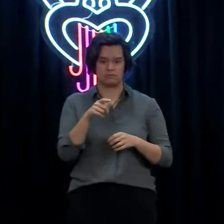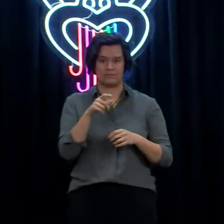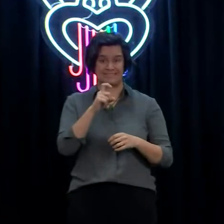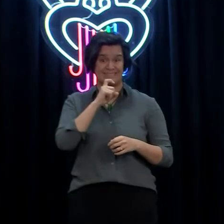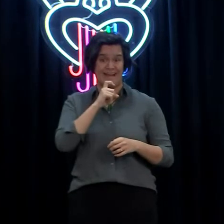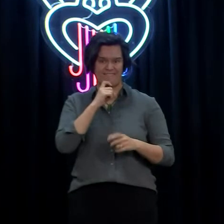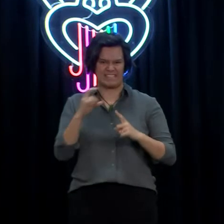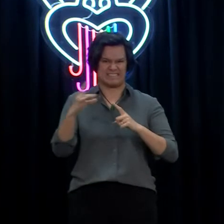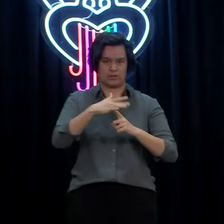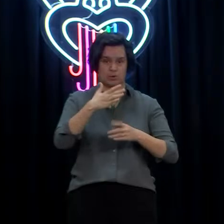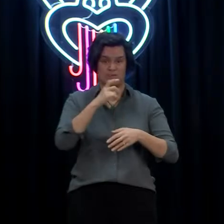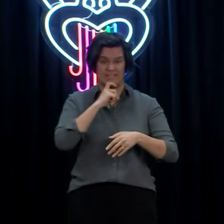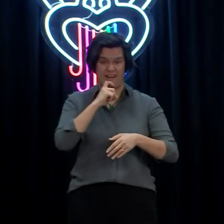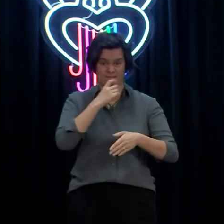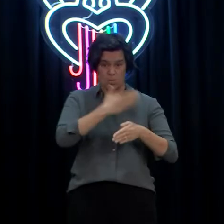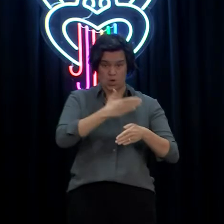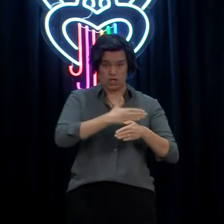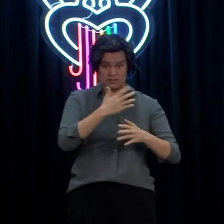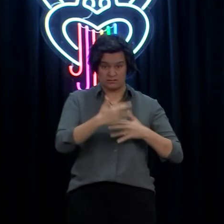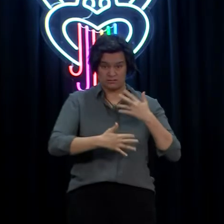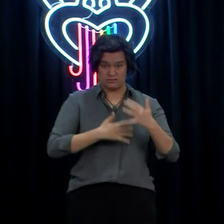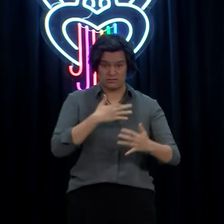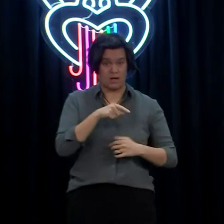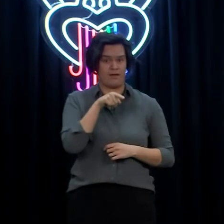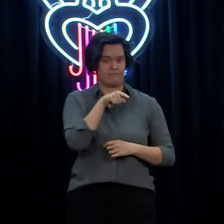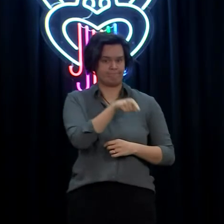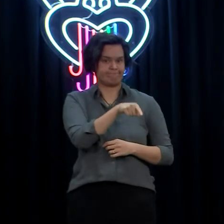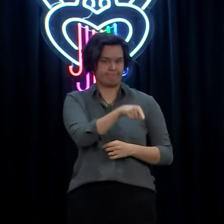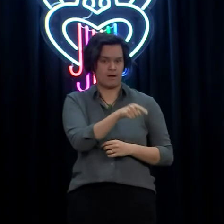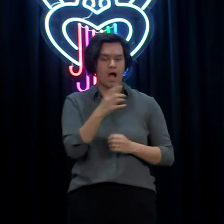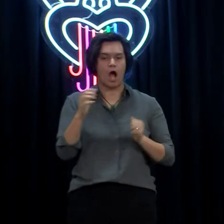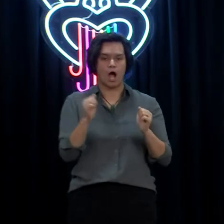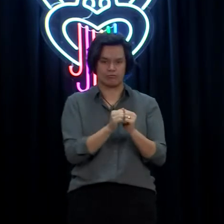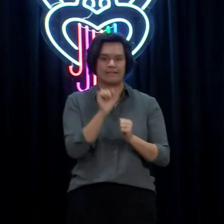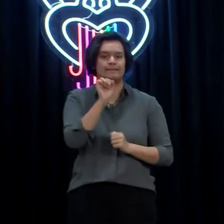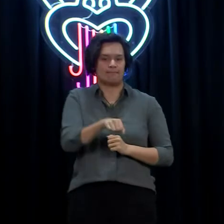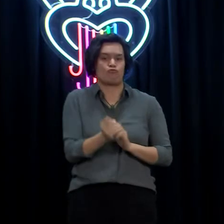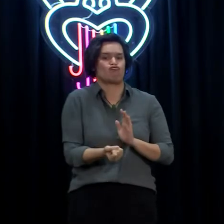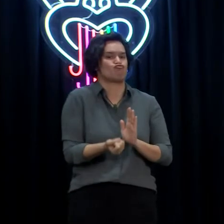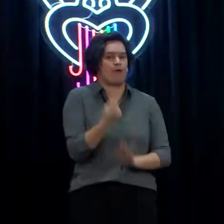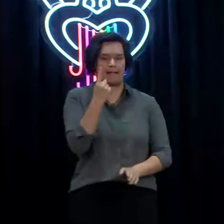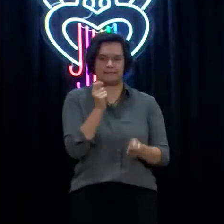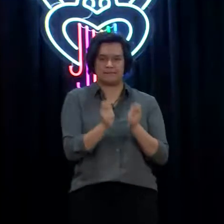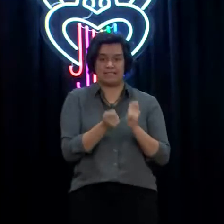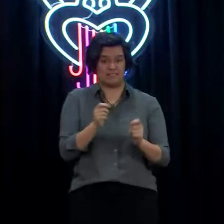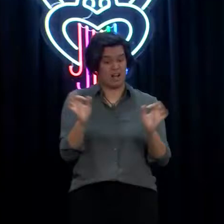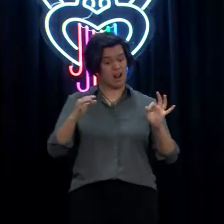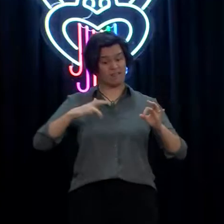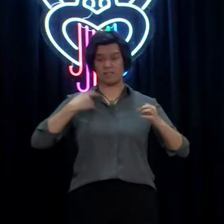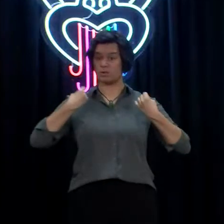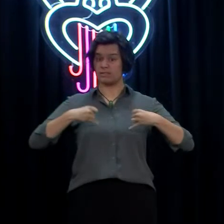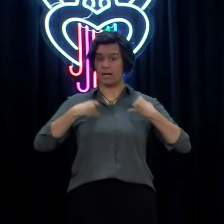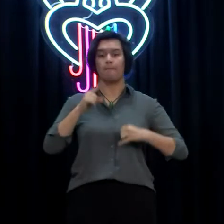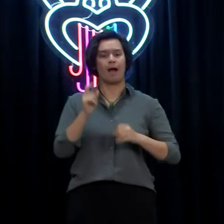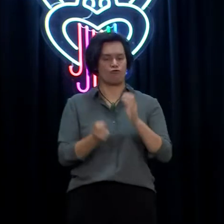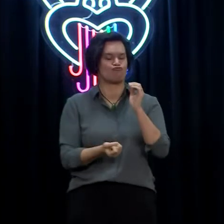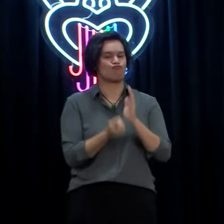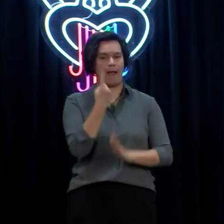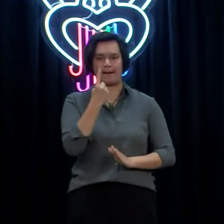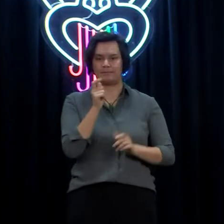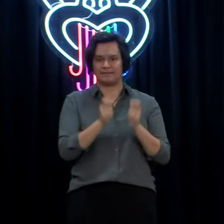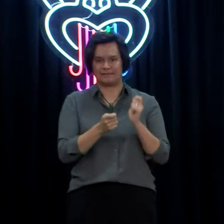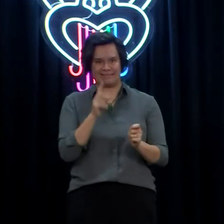workers who have taken up the invitation in Auckland to have asymptomatic testing. All results from that testing has been